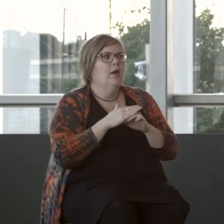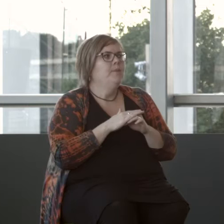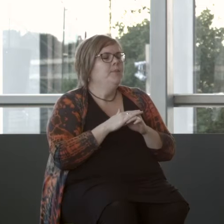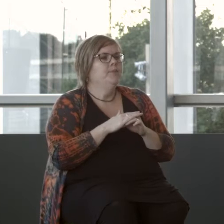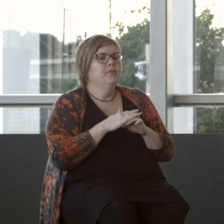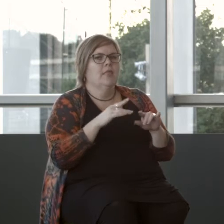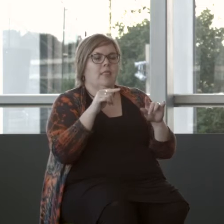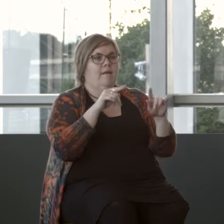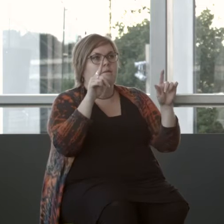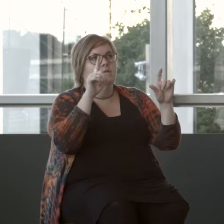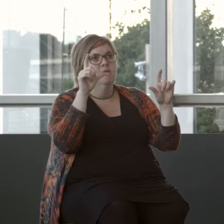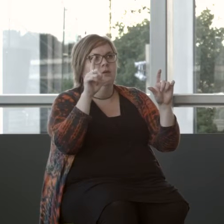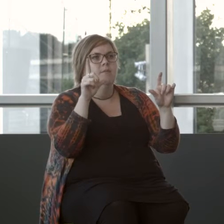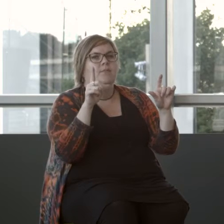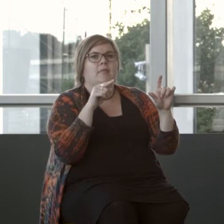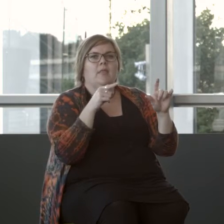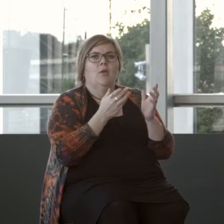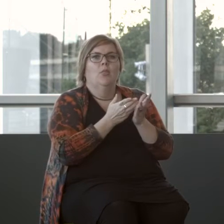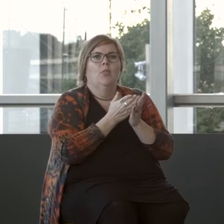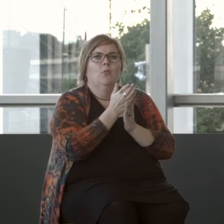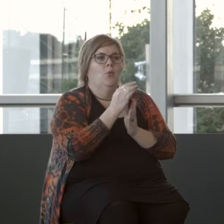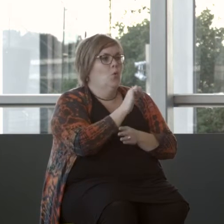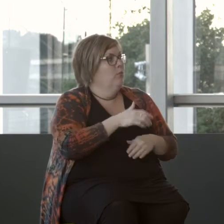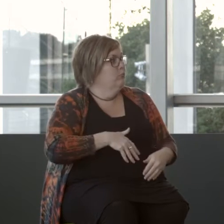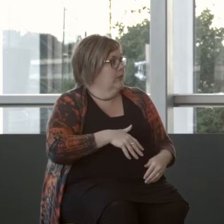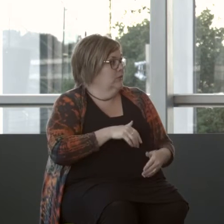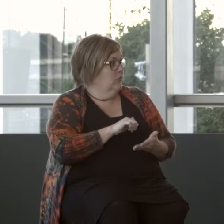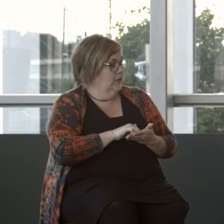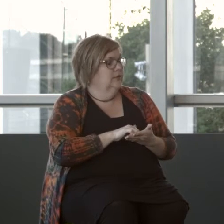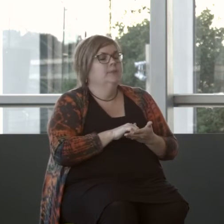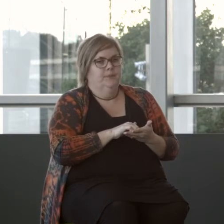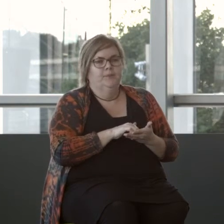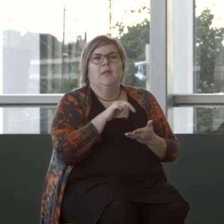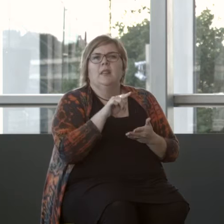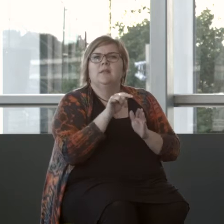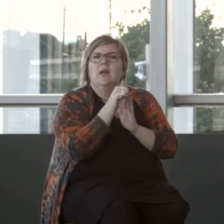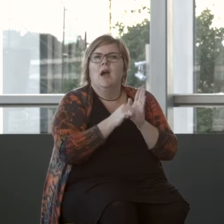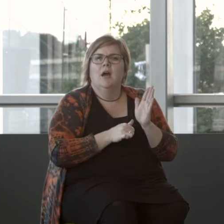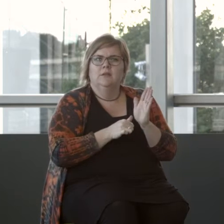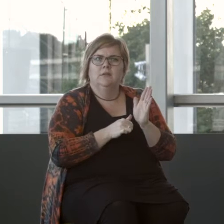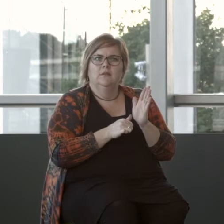are inspired, that were taken during your pregnancy, right? And these are a series of